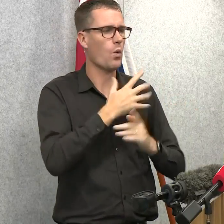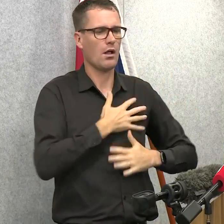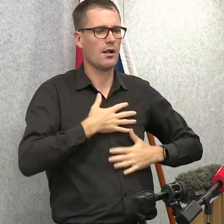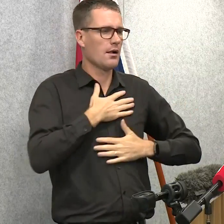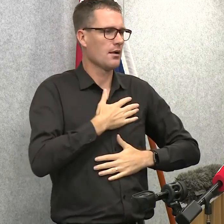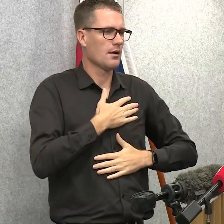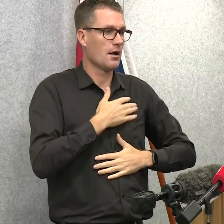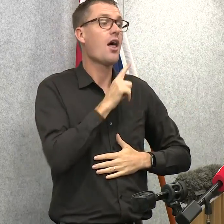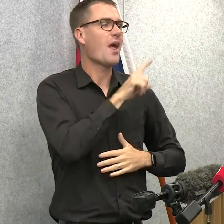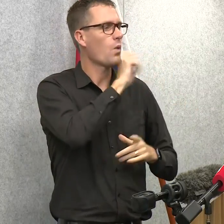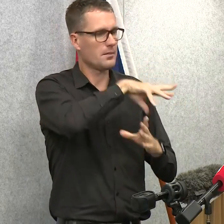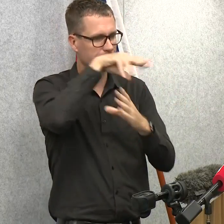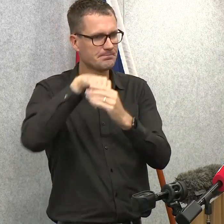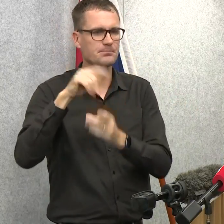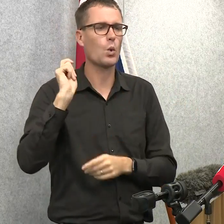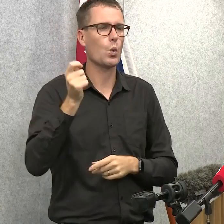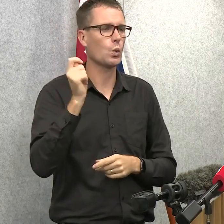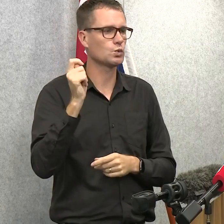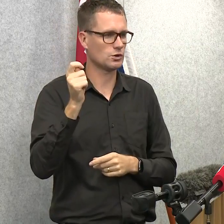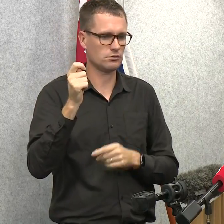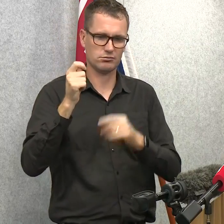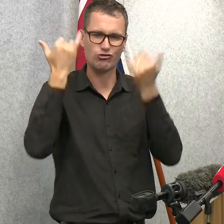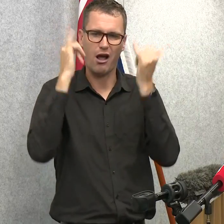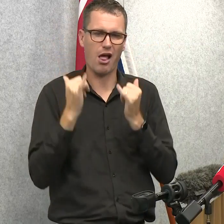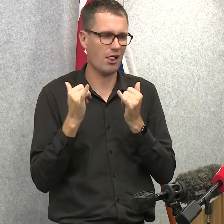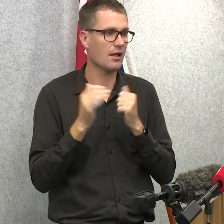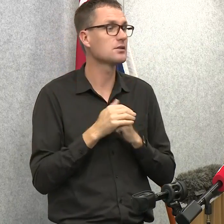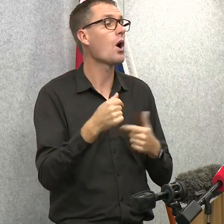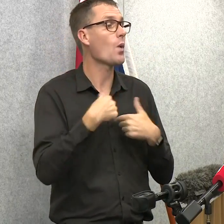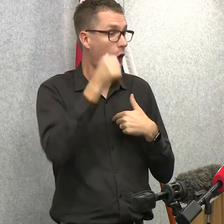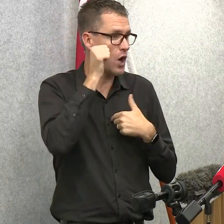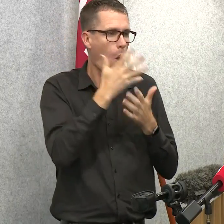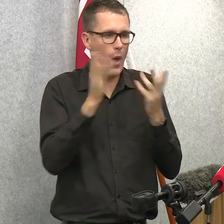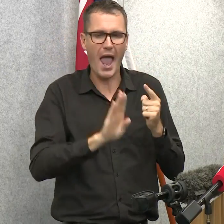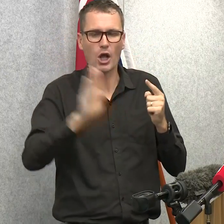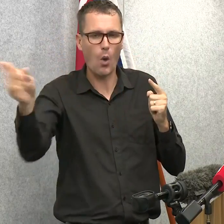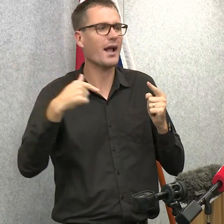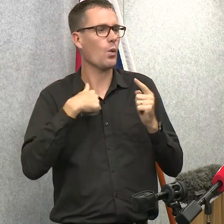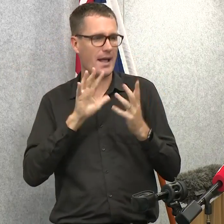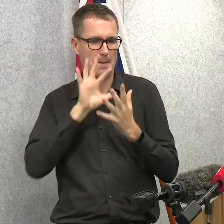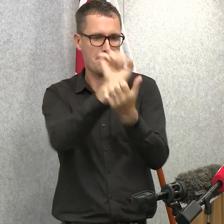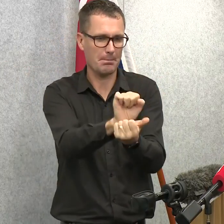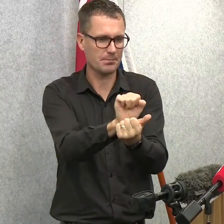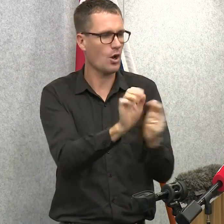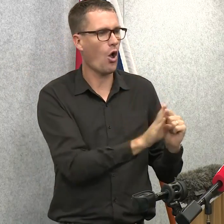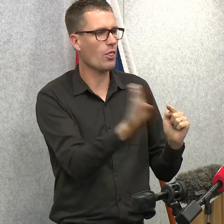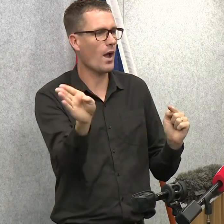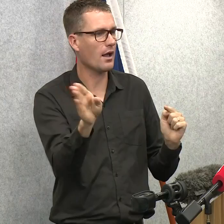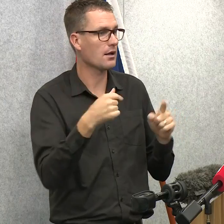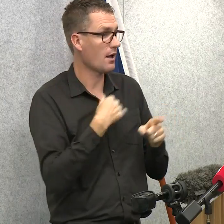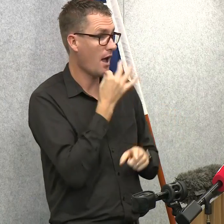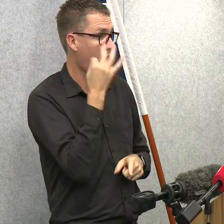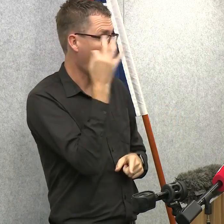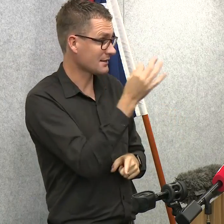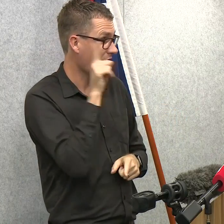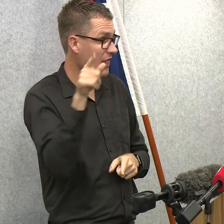part of the court case. But we absolutely believe we know where he was going, and we intervened on the way. And was it somewhere where there were a lot